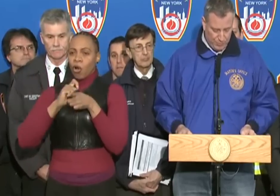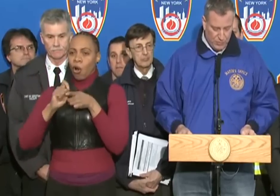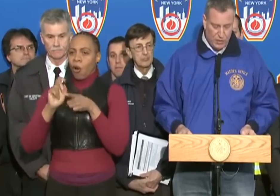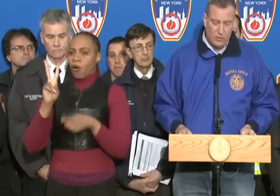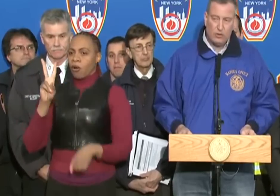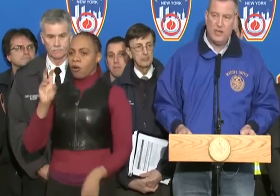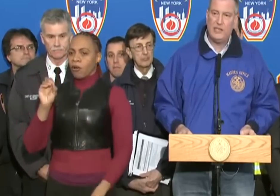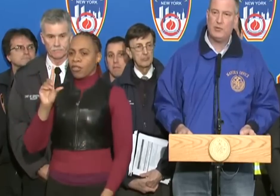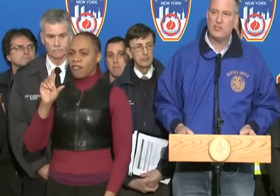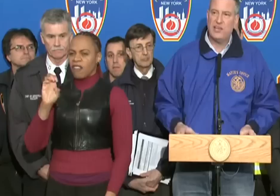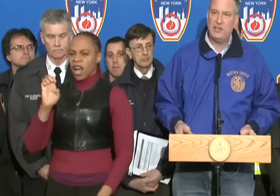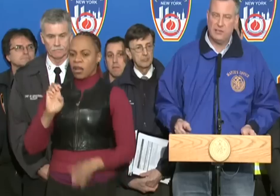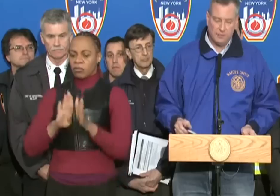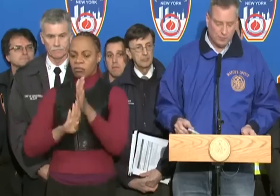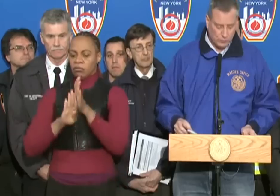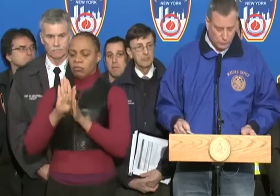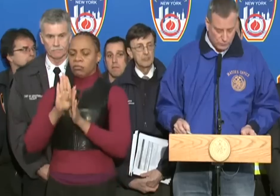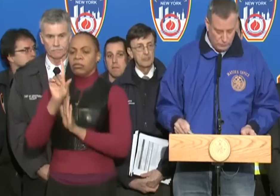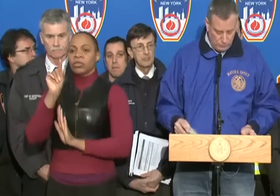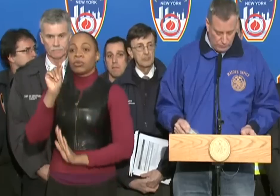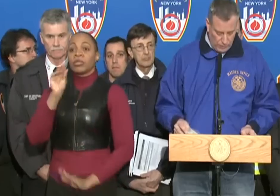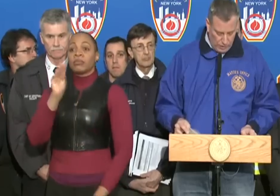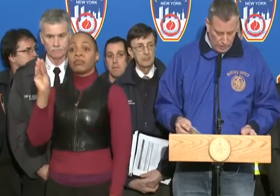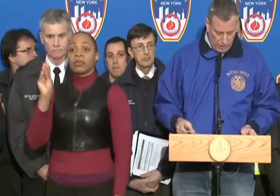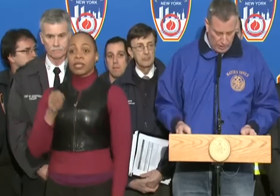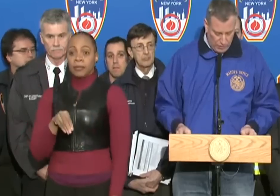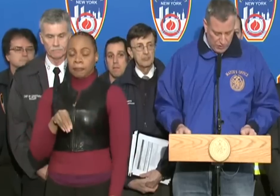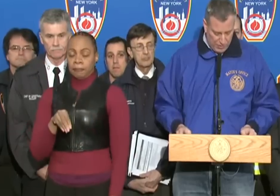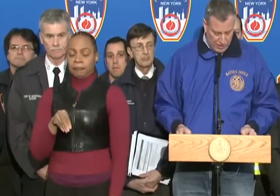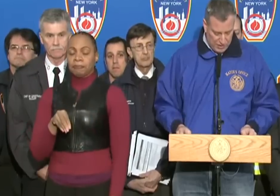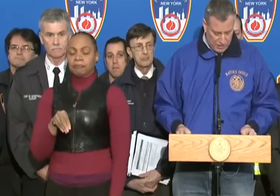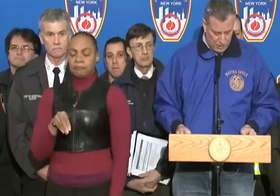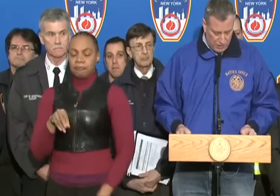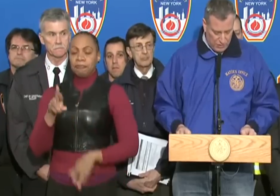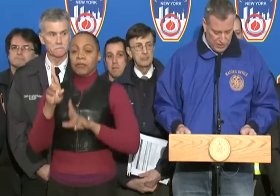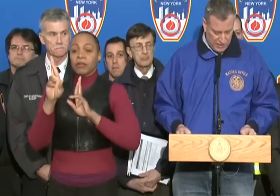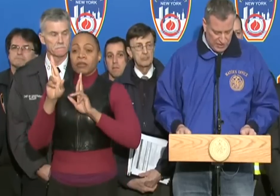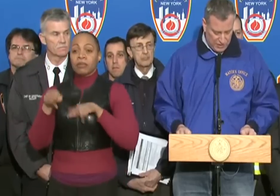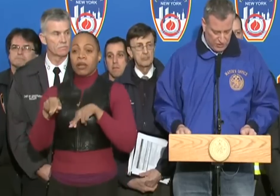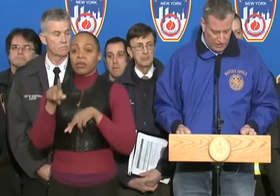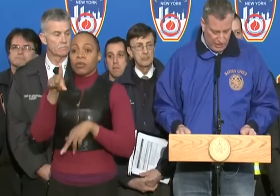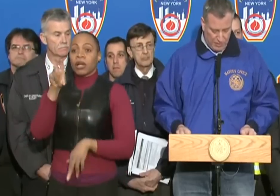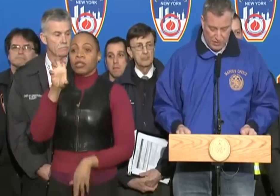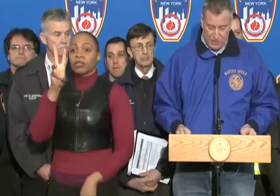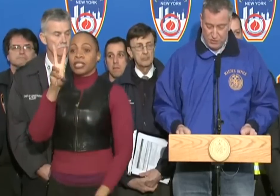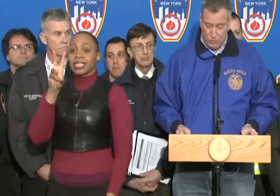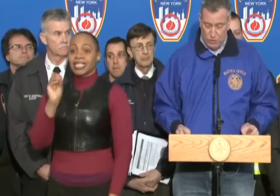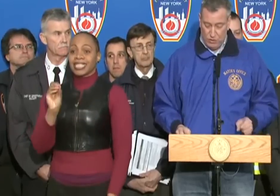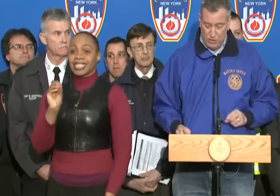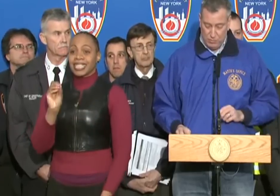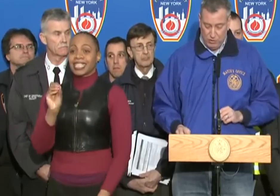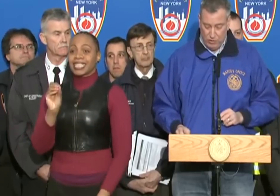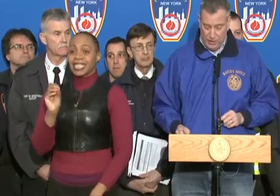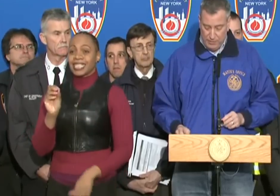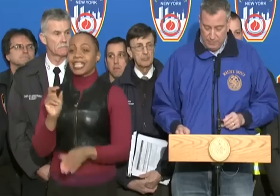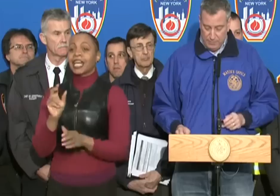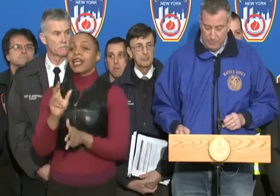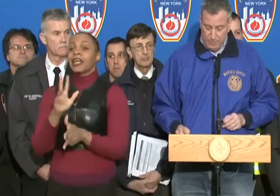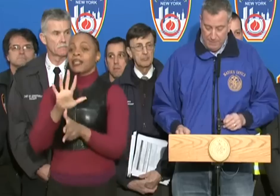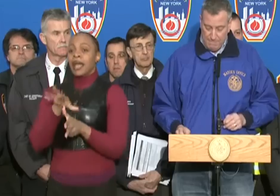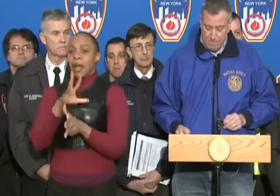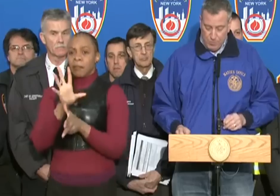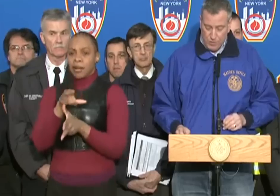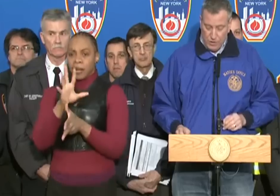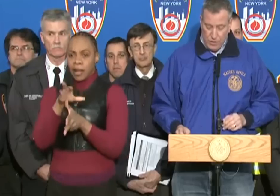up 20%. And in response, 160 additional ambulances were deployed.